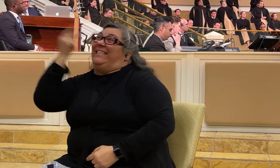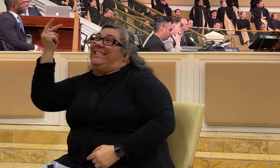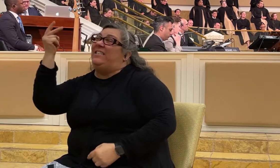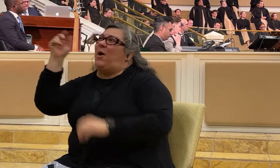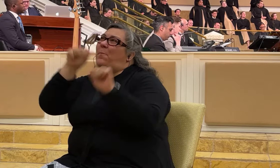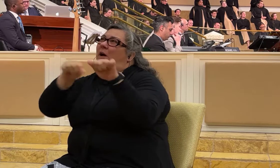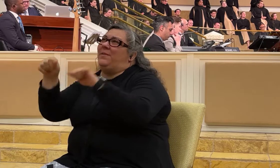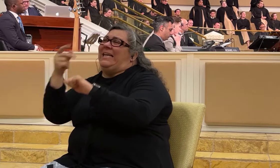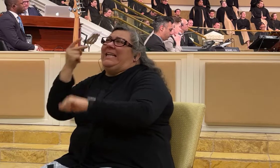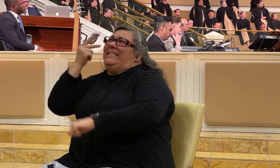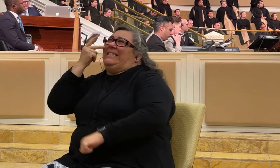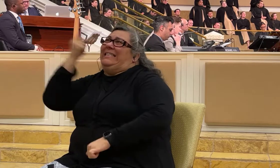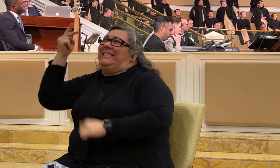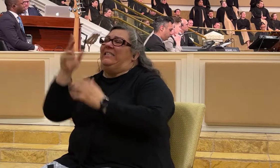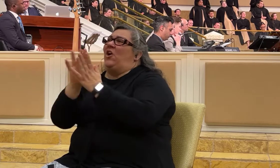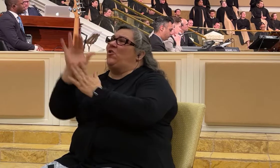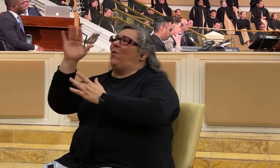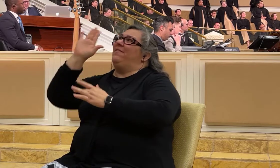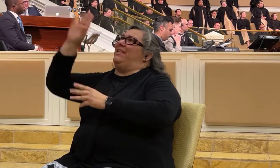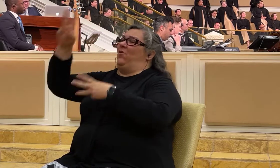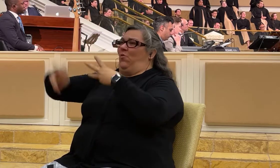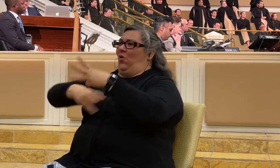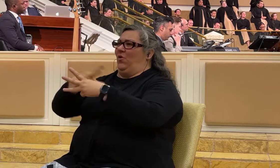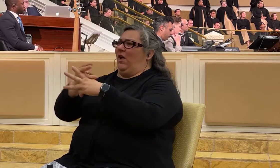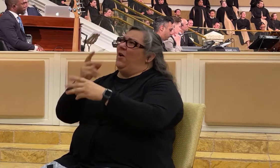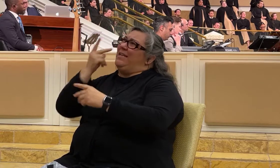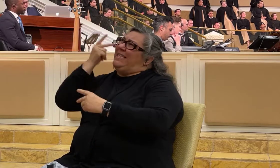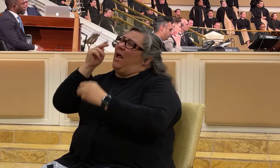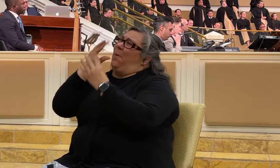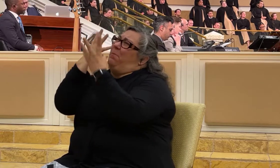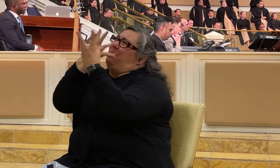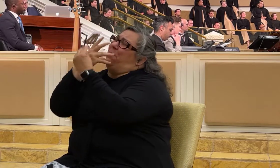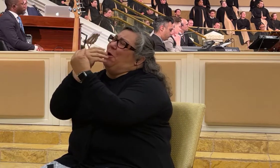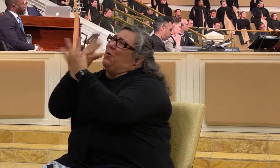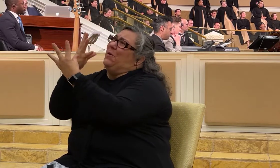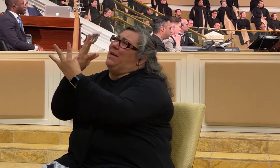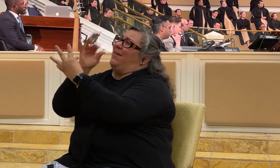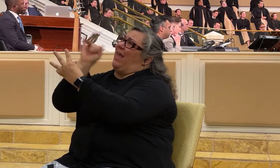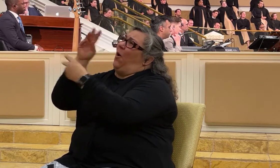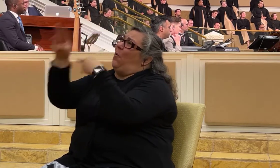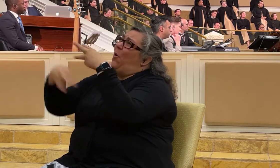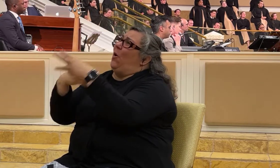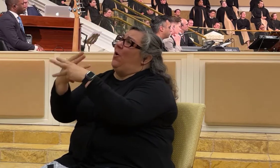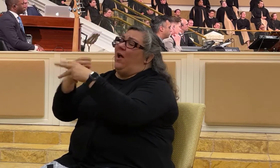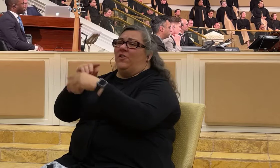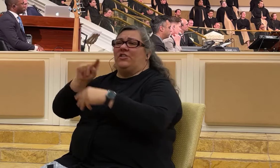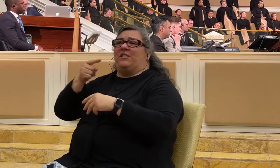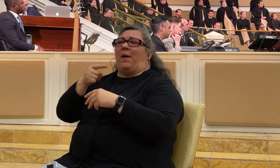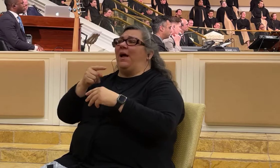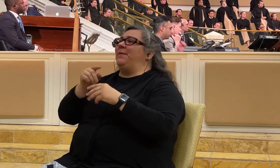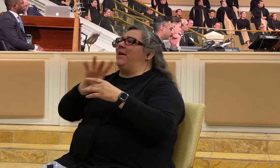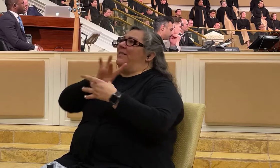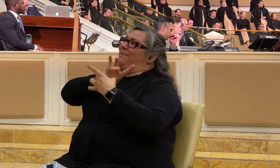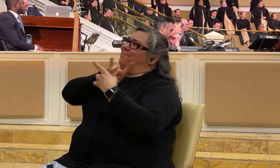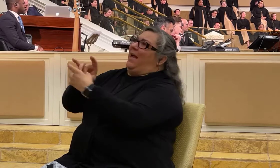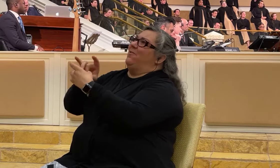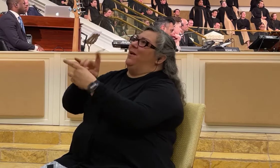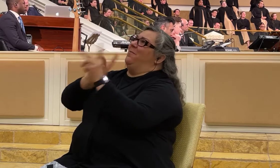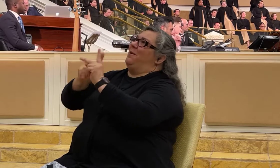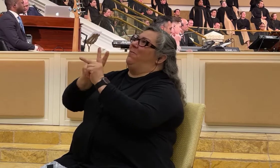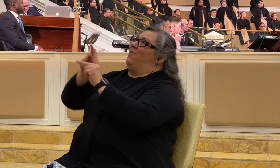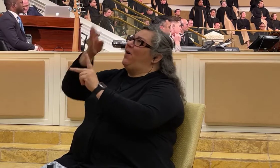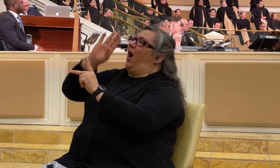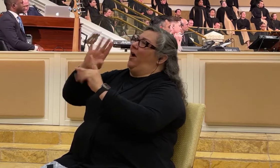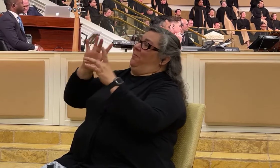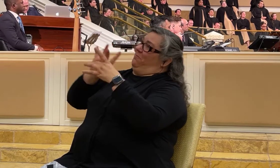world. I want you to see the beauty of that world. And just by being a part of the people that steps into it and does your little part,